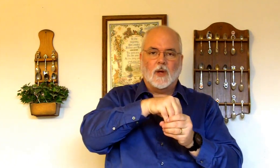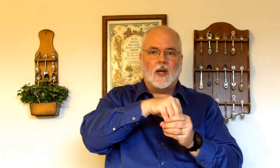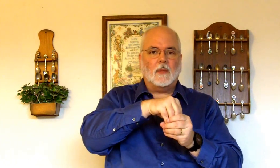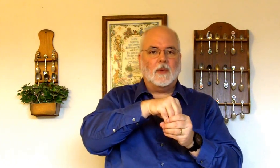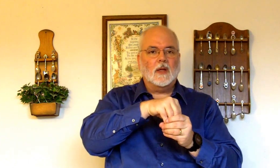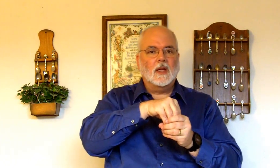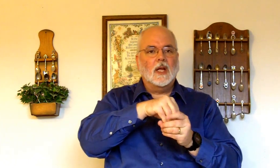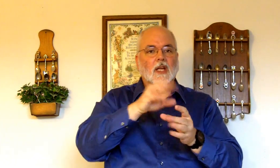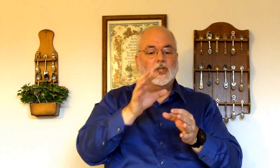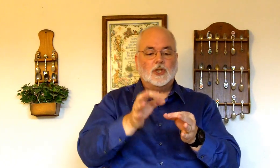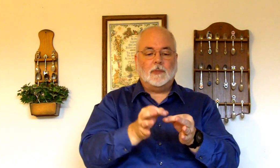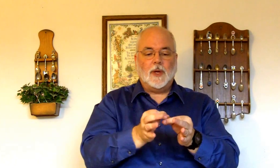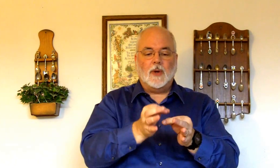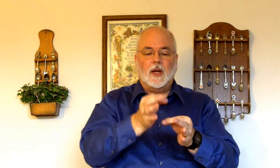cup. Spirit,